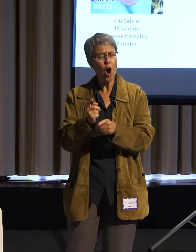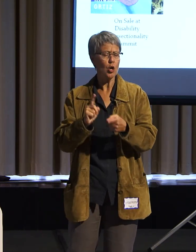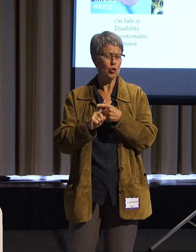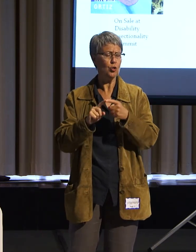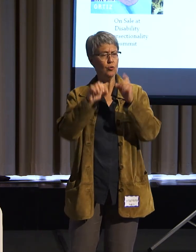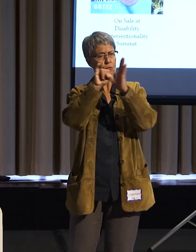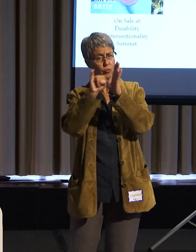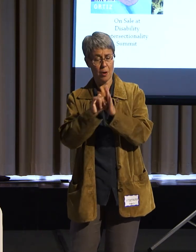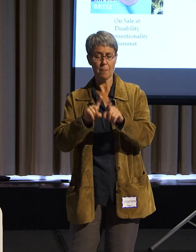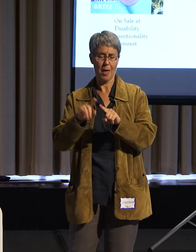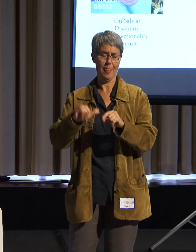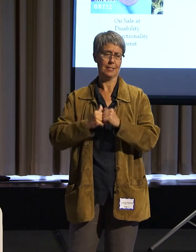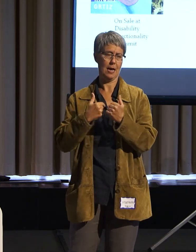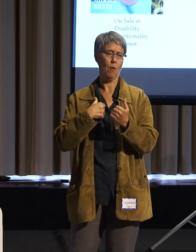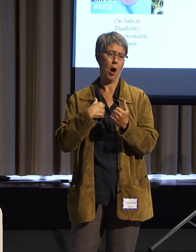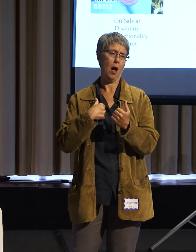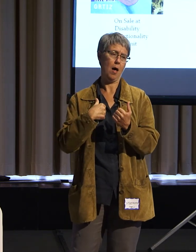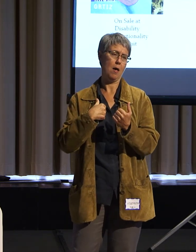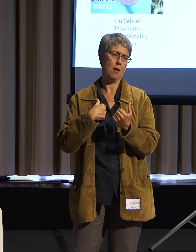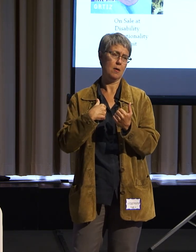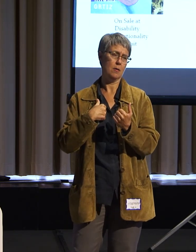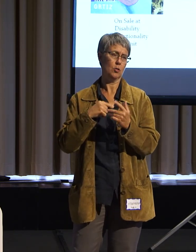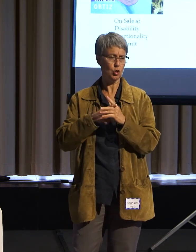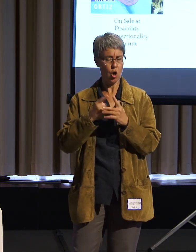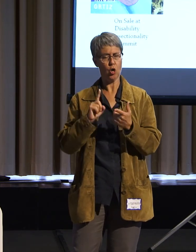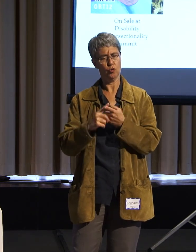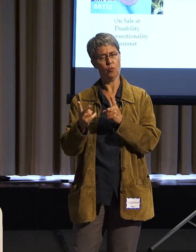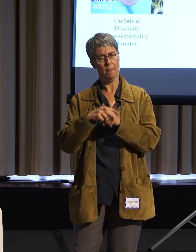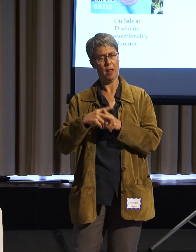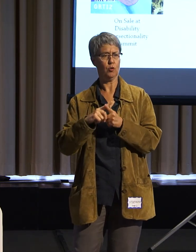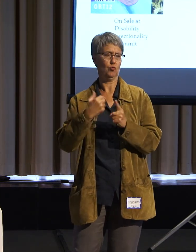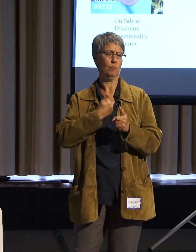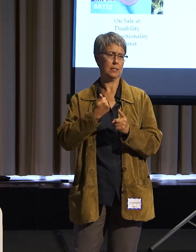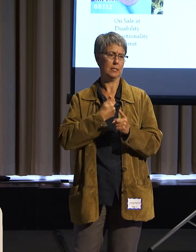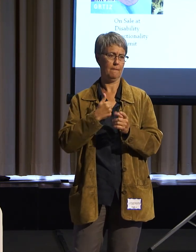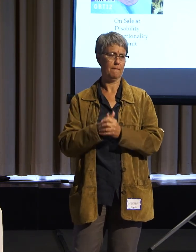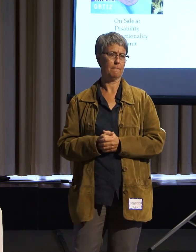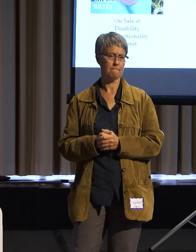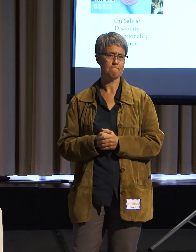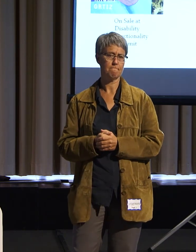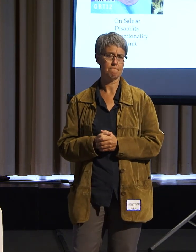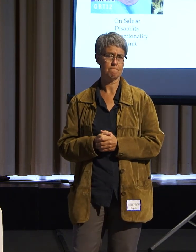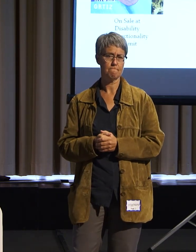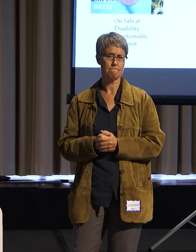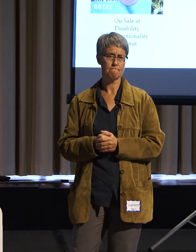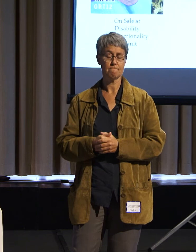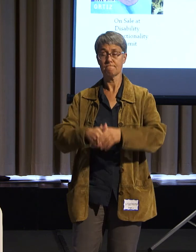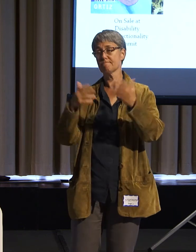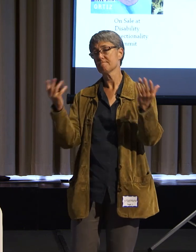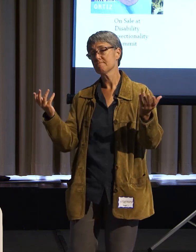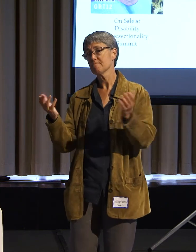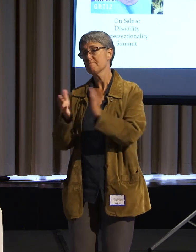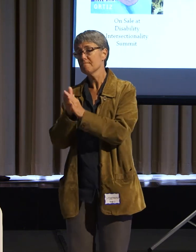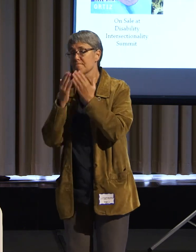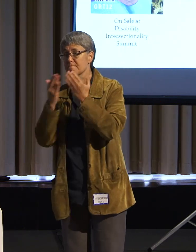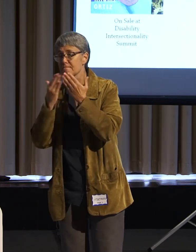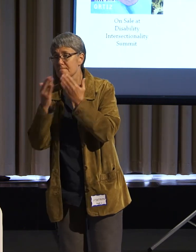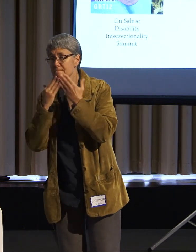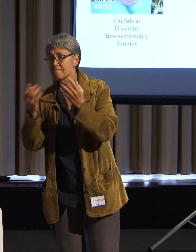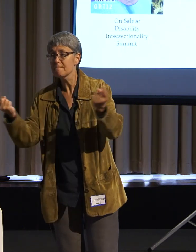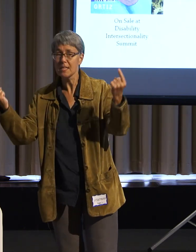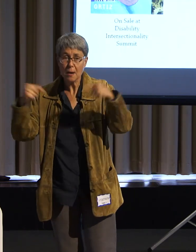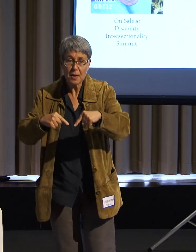pushback in our activist communities, is when we slow down, people notice, and we do not support each other in